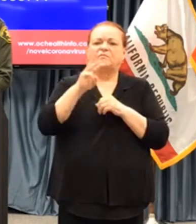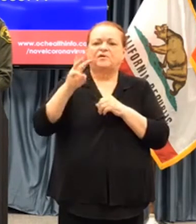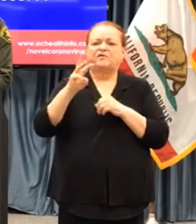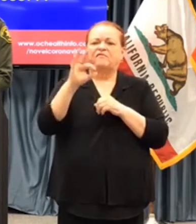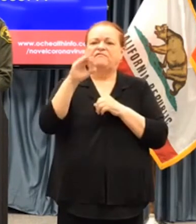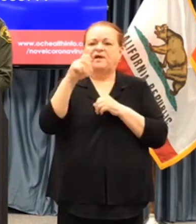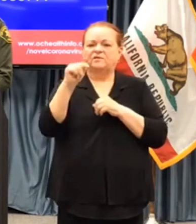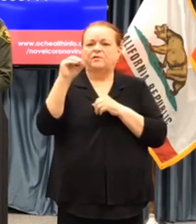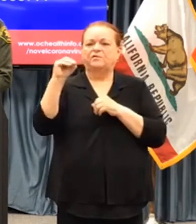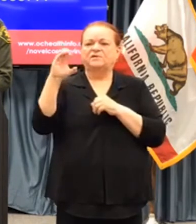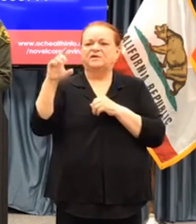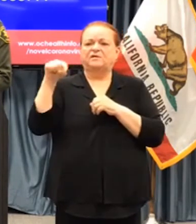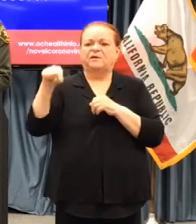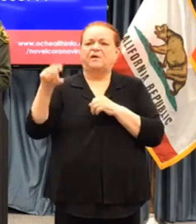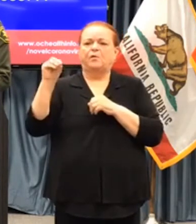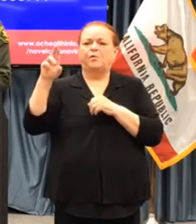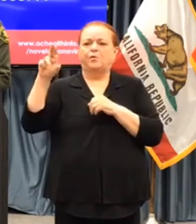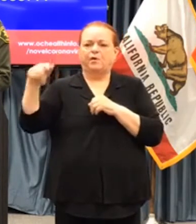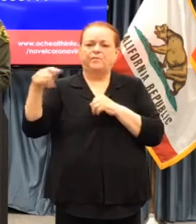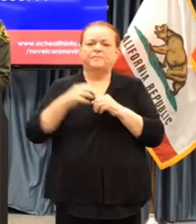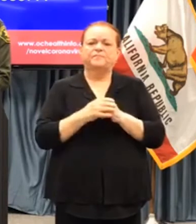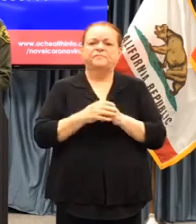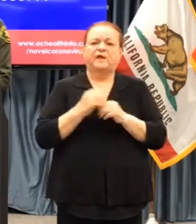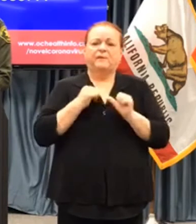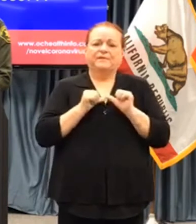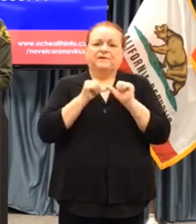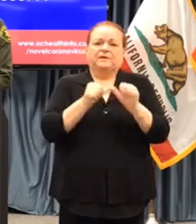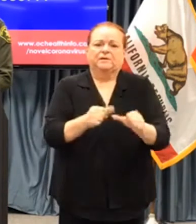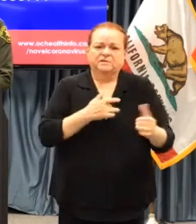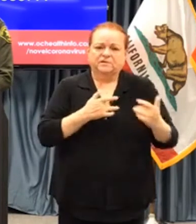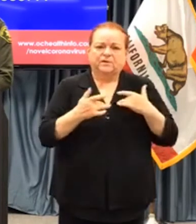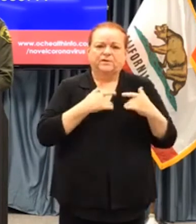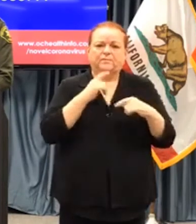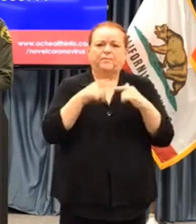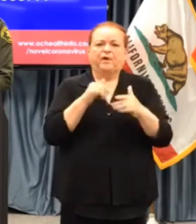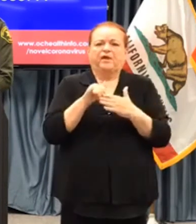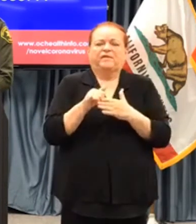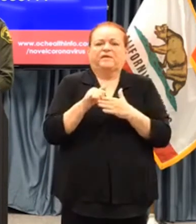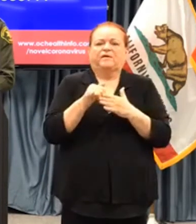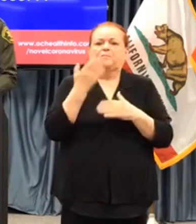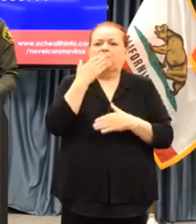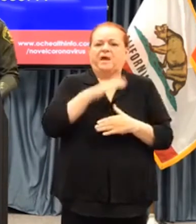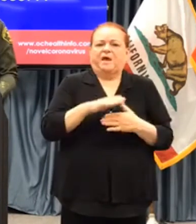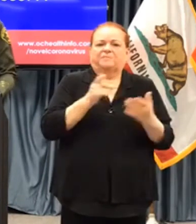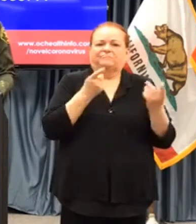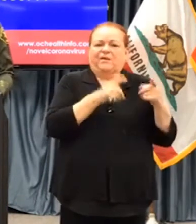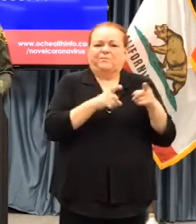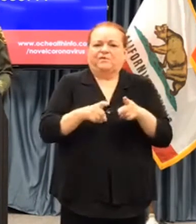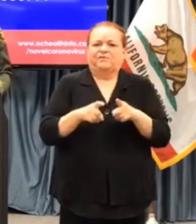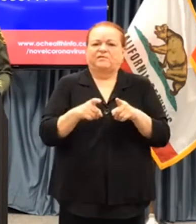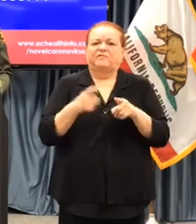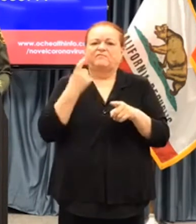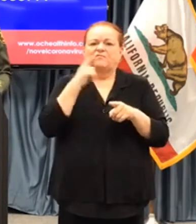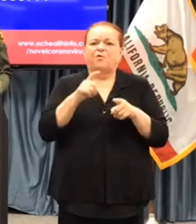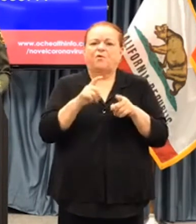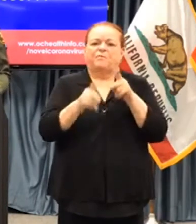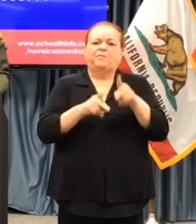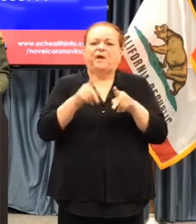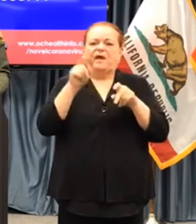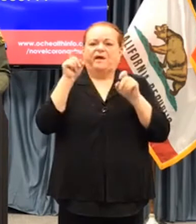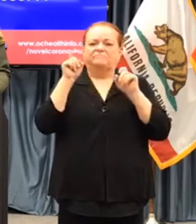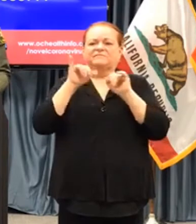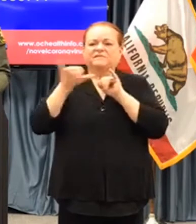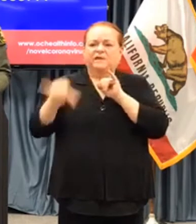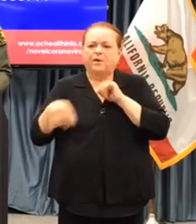www.factoc.org. I remain concerned about the adverse effect these stay-at-home orders has on those who are vulnerable to domestic